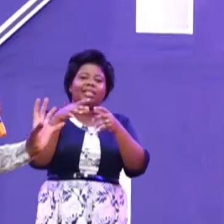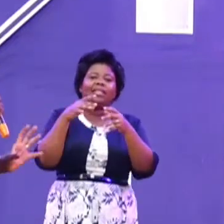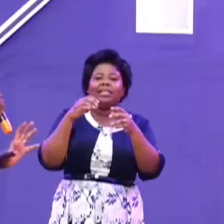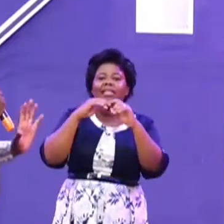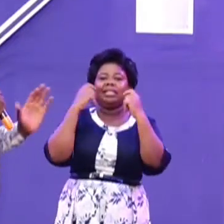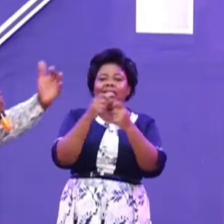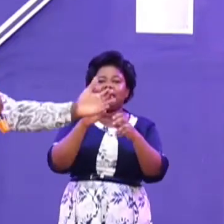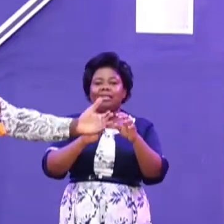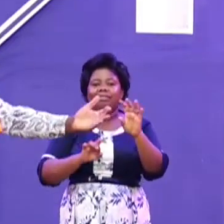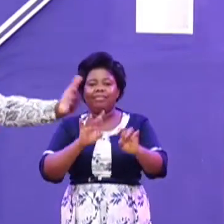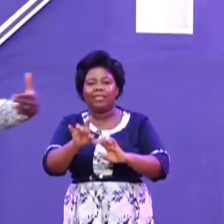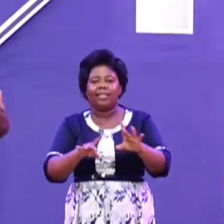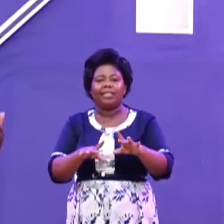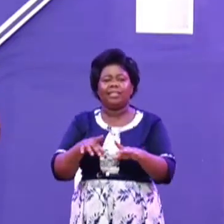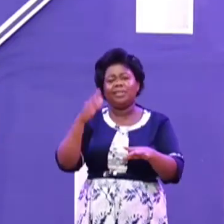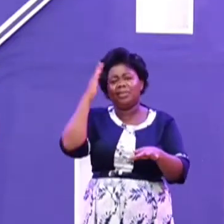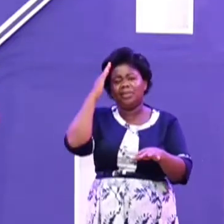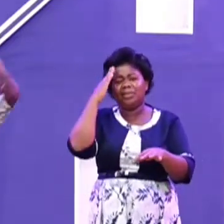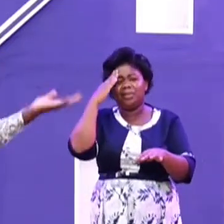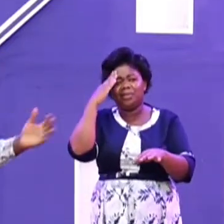Team Turkey. And Team Oman.